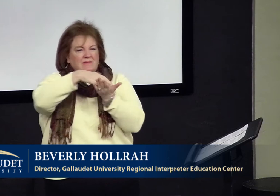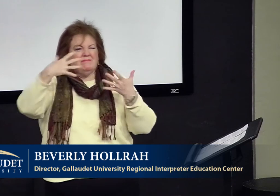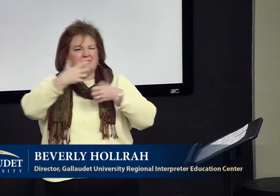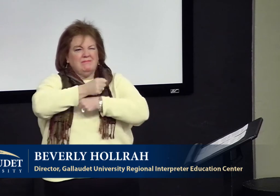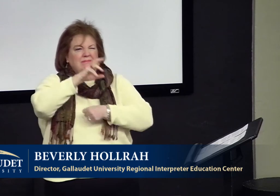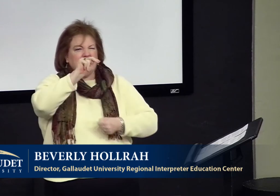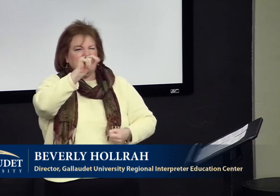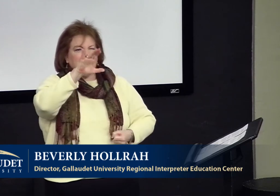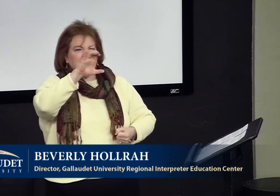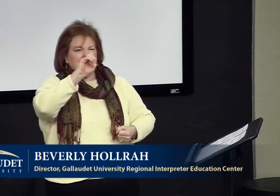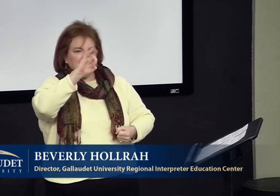education centers.